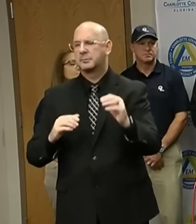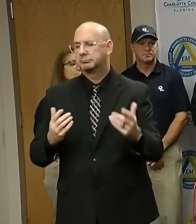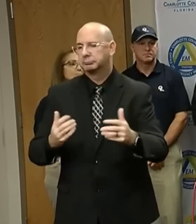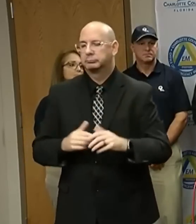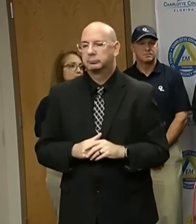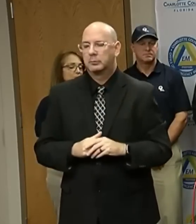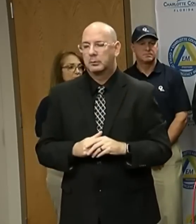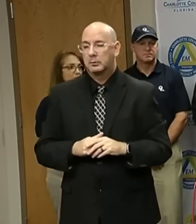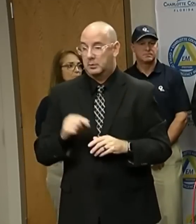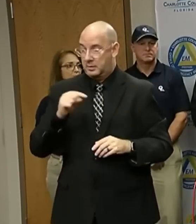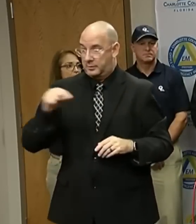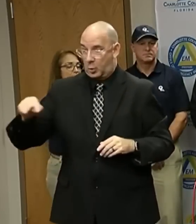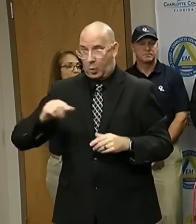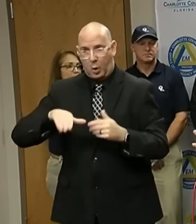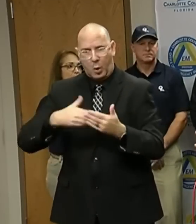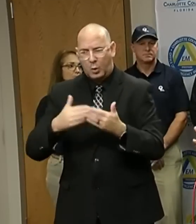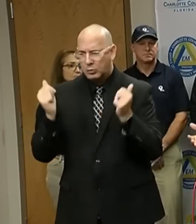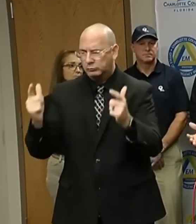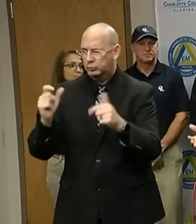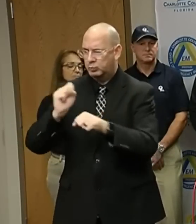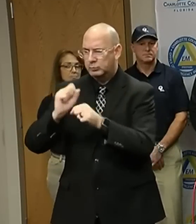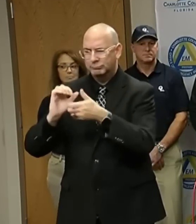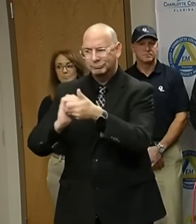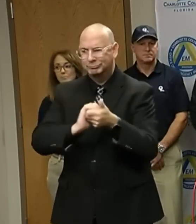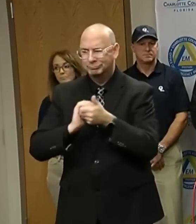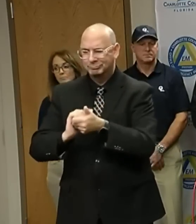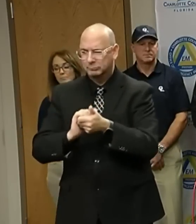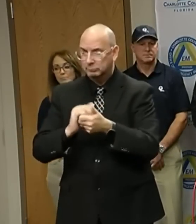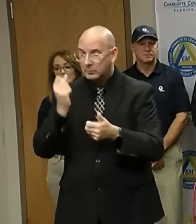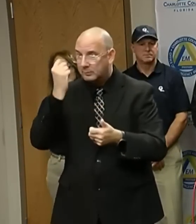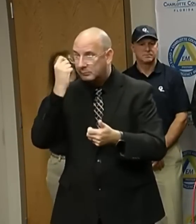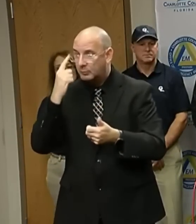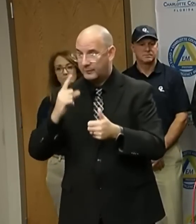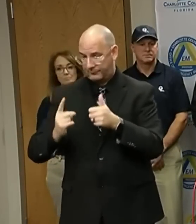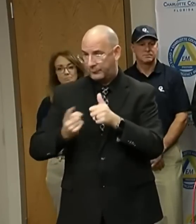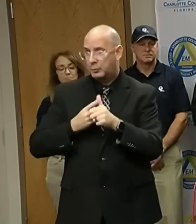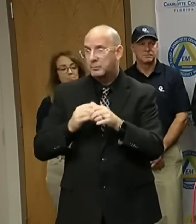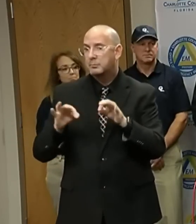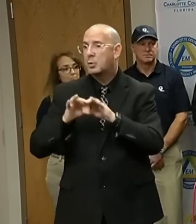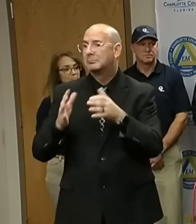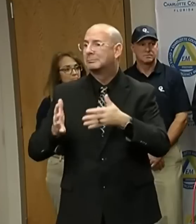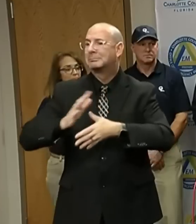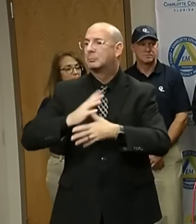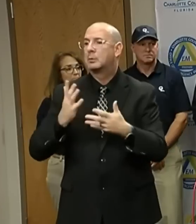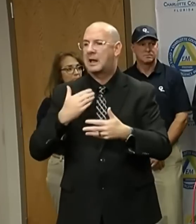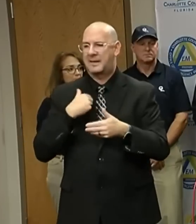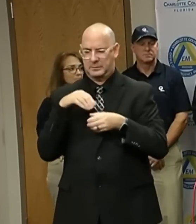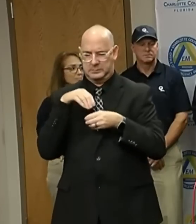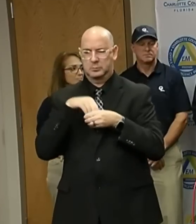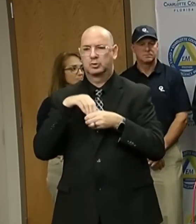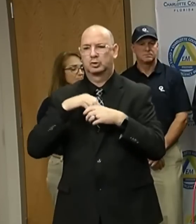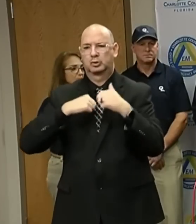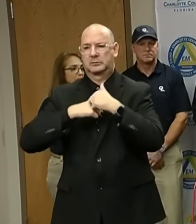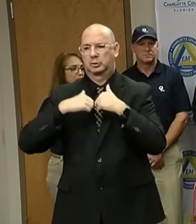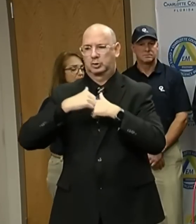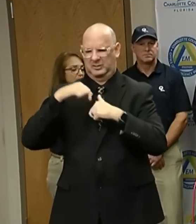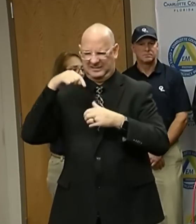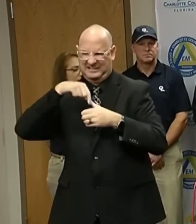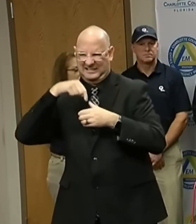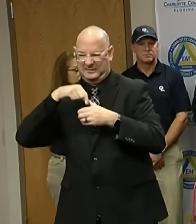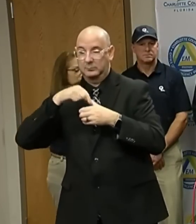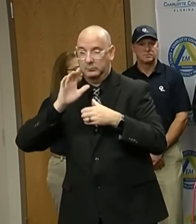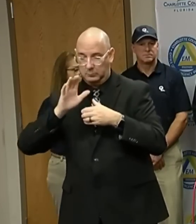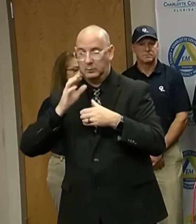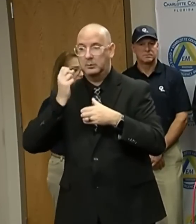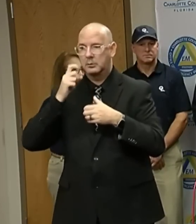that infrastructure has remained is just critical, because it's a lot easier for them to reconnect an existing system than